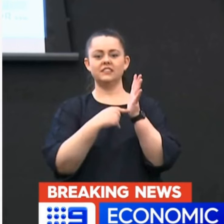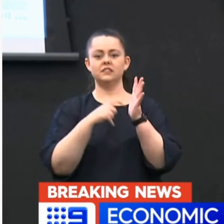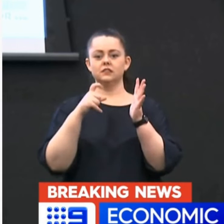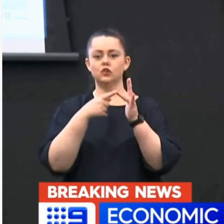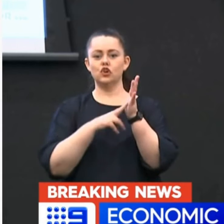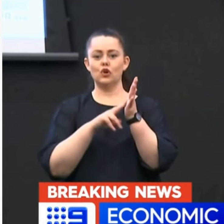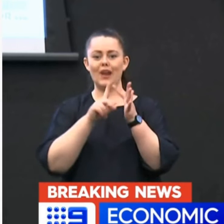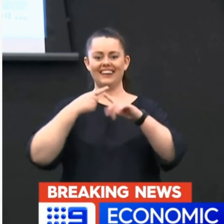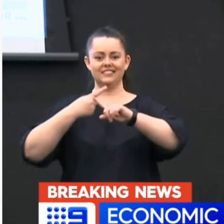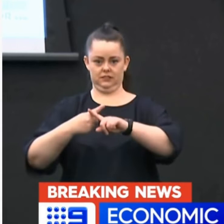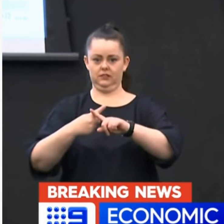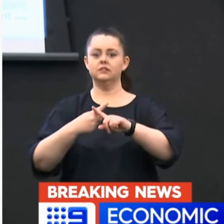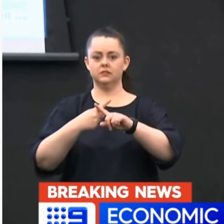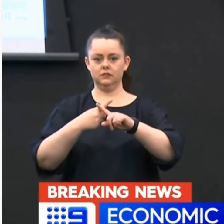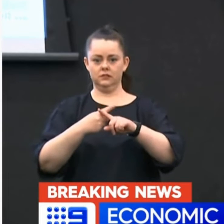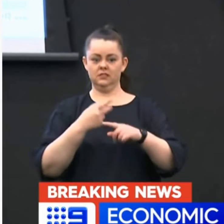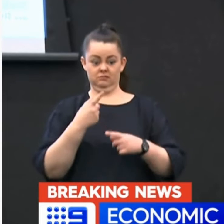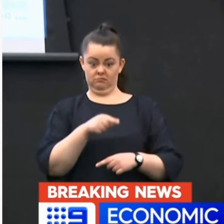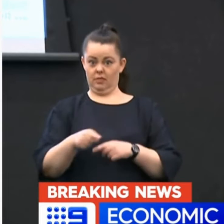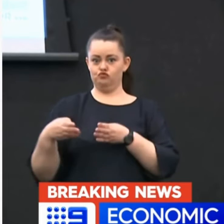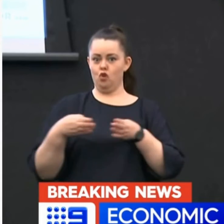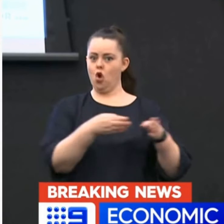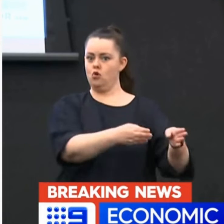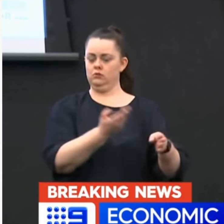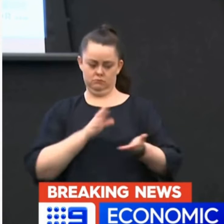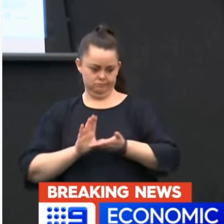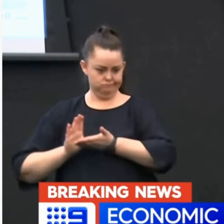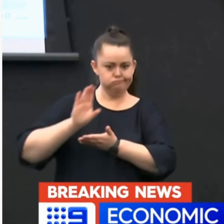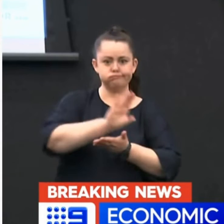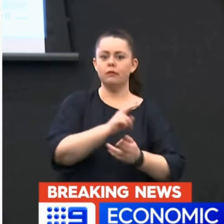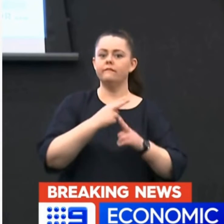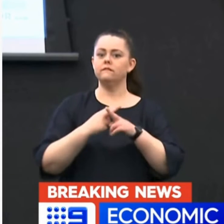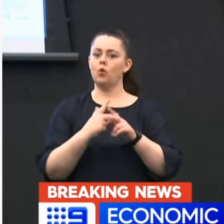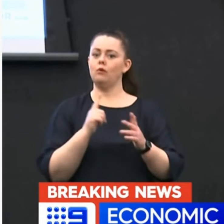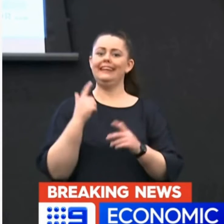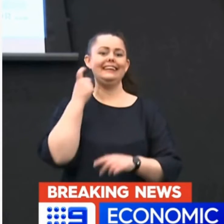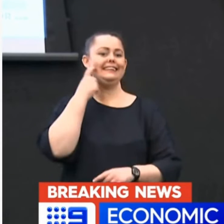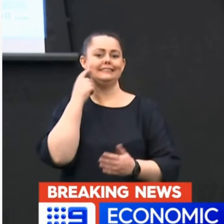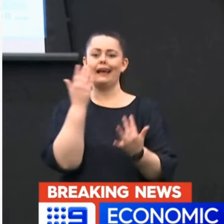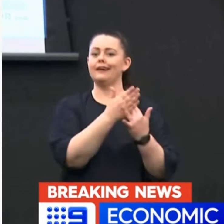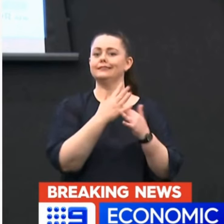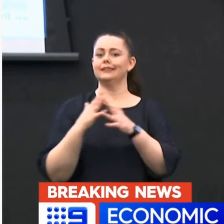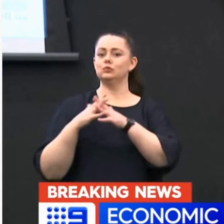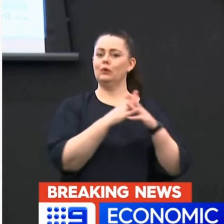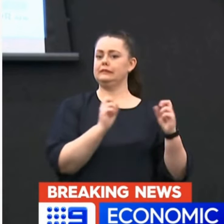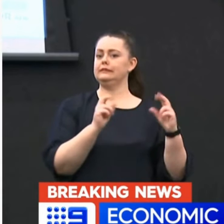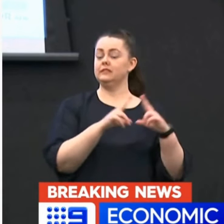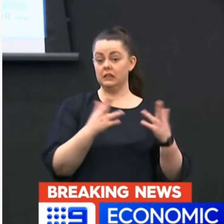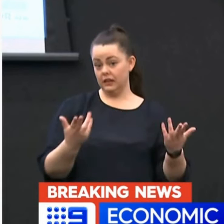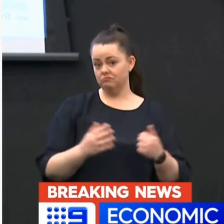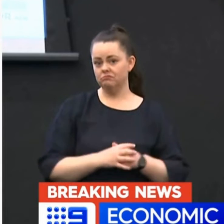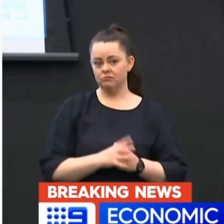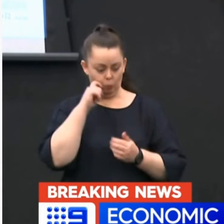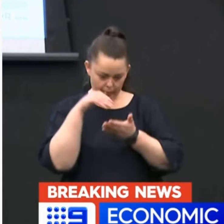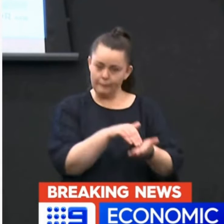great opportunity for the people of Western Sydney, and also to ensure we come back strongly. We know in